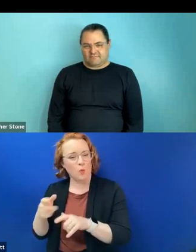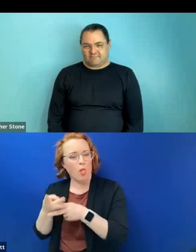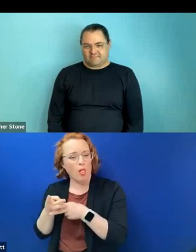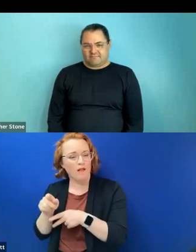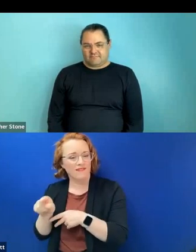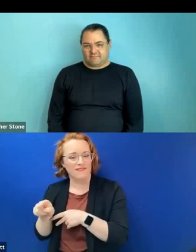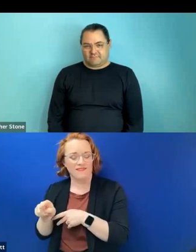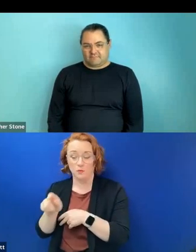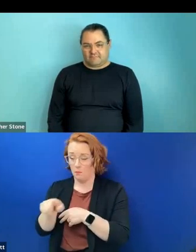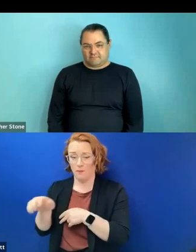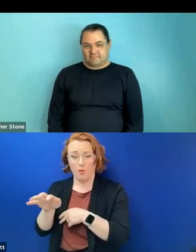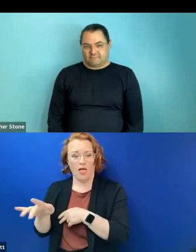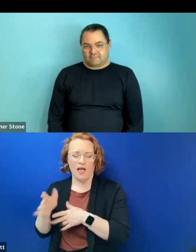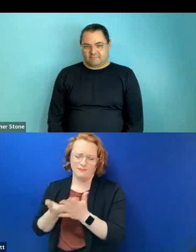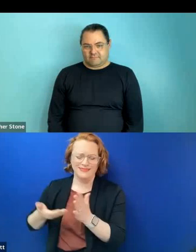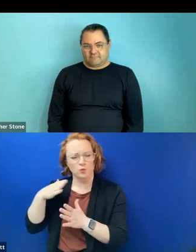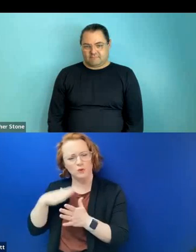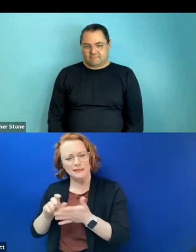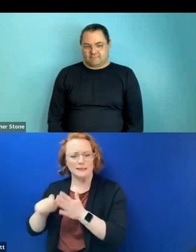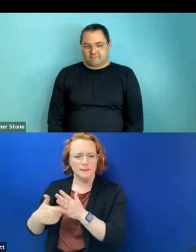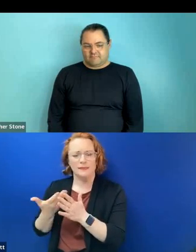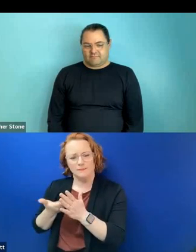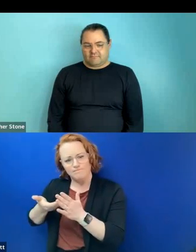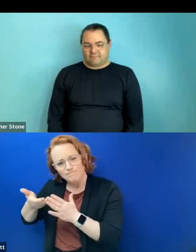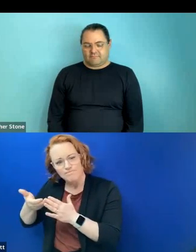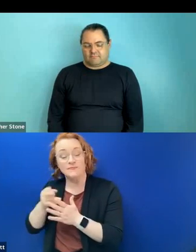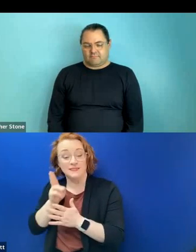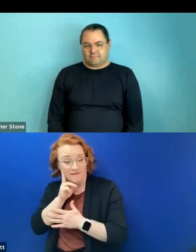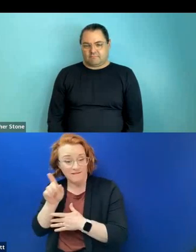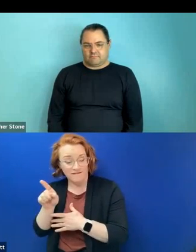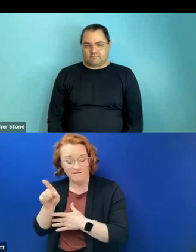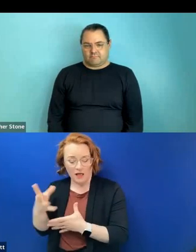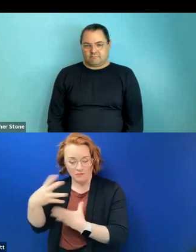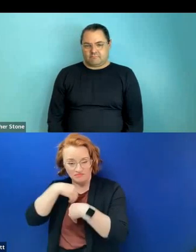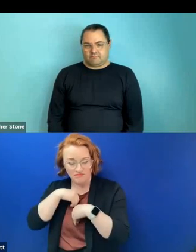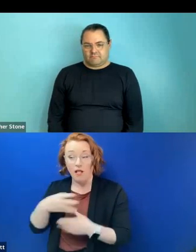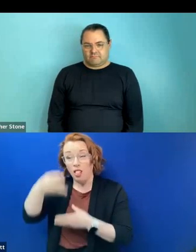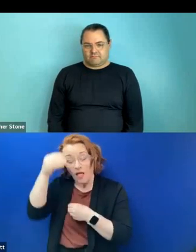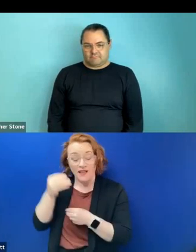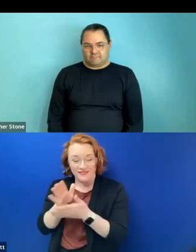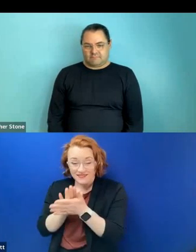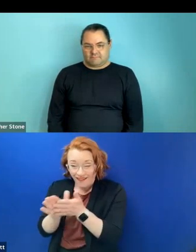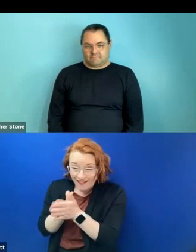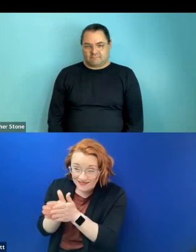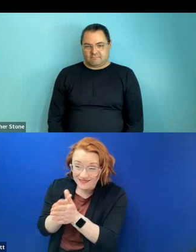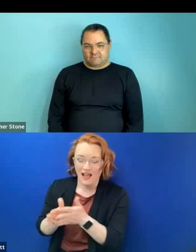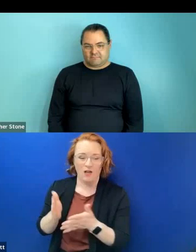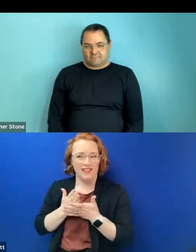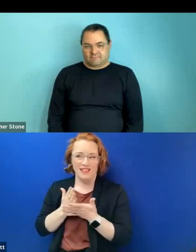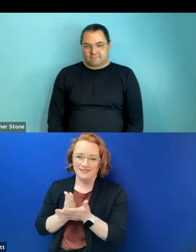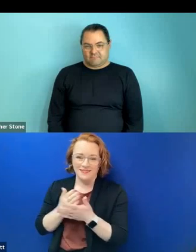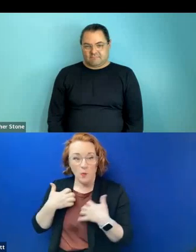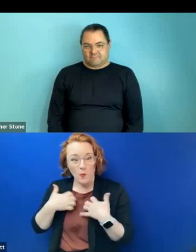for deaf people with additional disabilities. And I learned a little bit of sign language and got really fascinated. And then when I